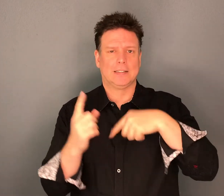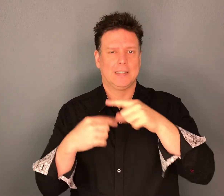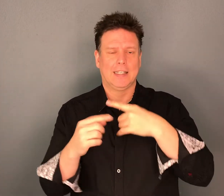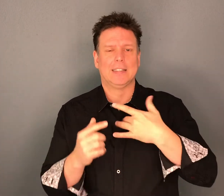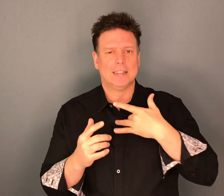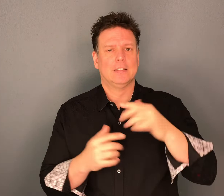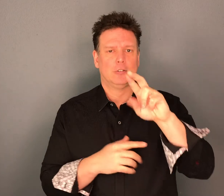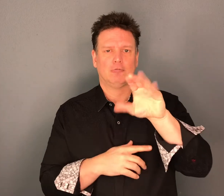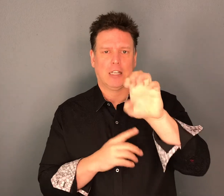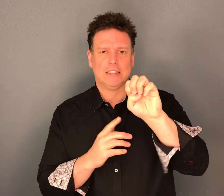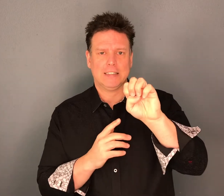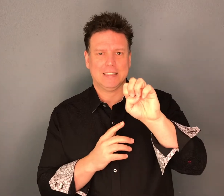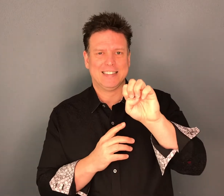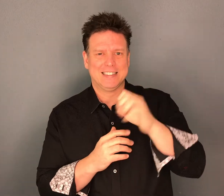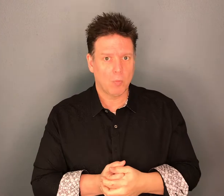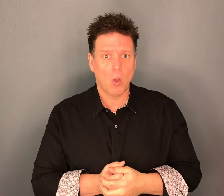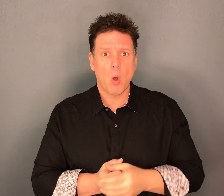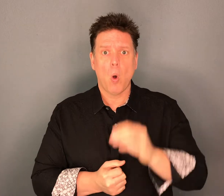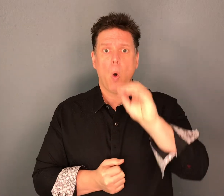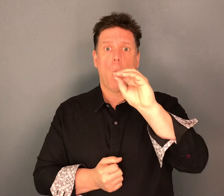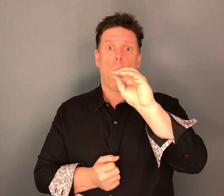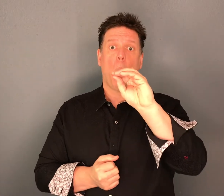describe it this way, but we just usually finger spelled it.